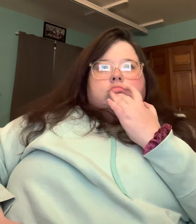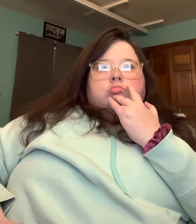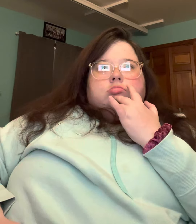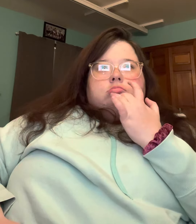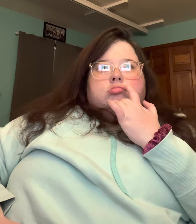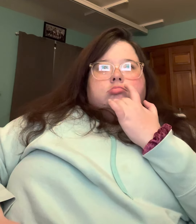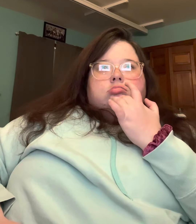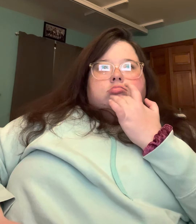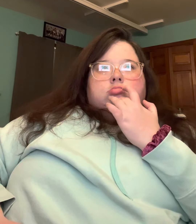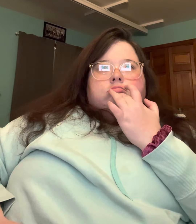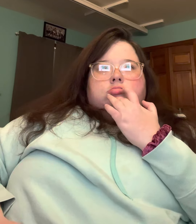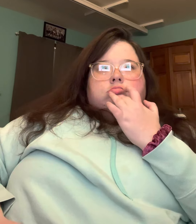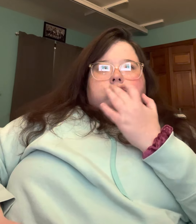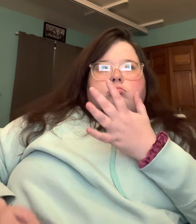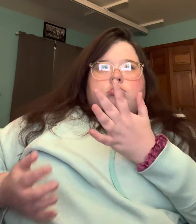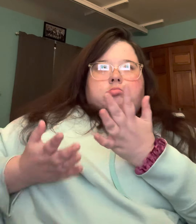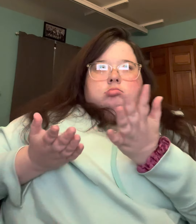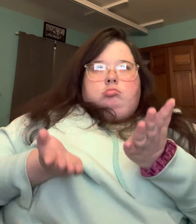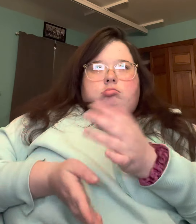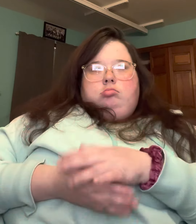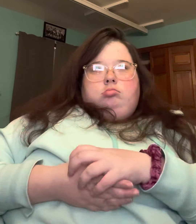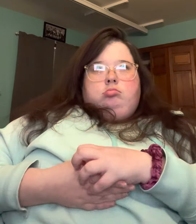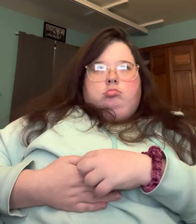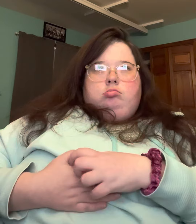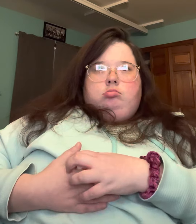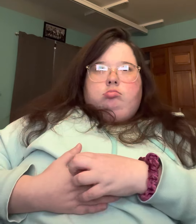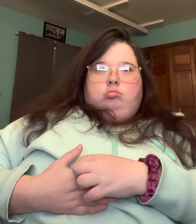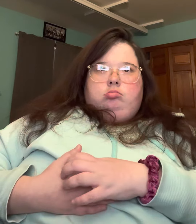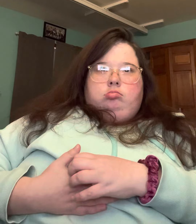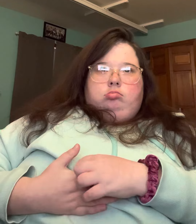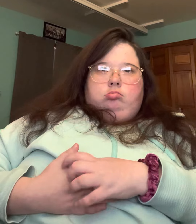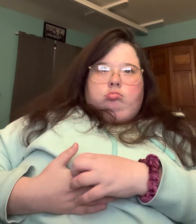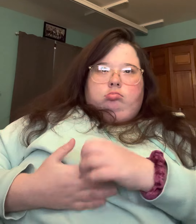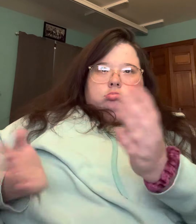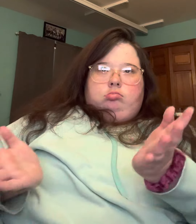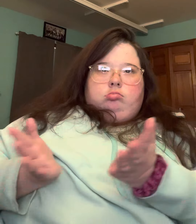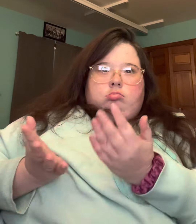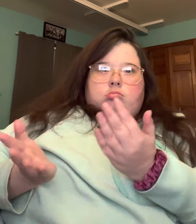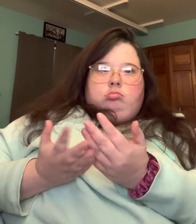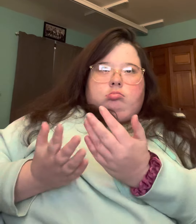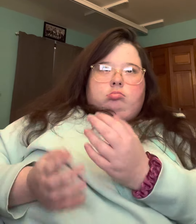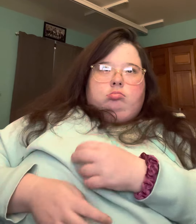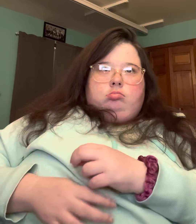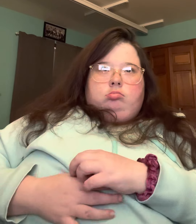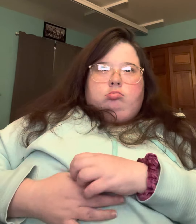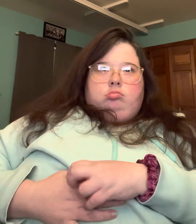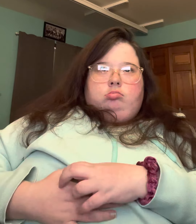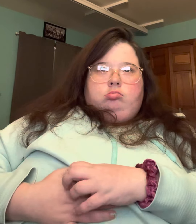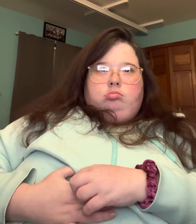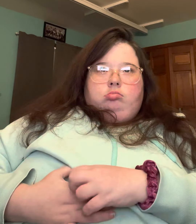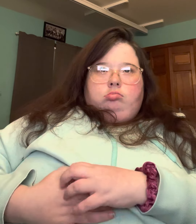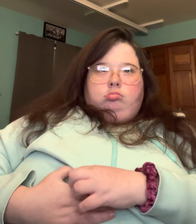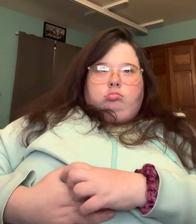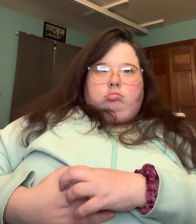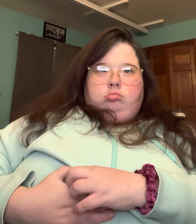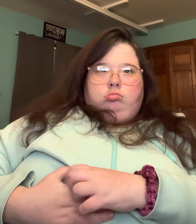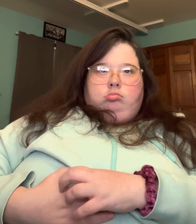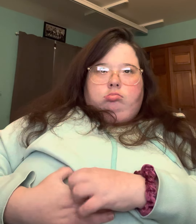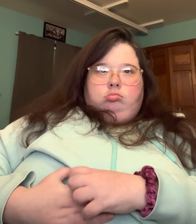favorite blank, what? So let's say, for example, we were asking, what's